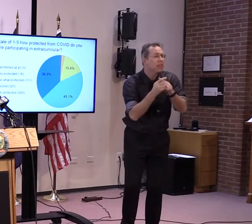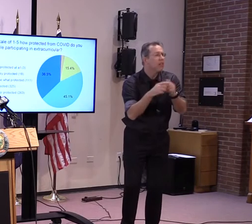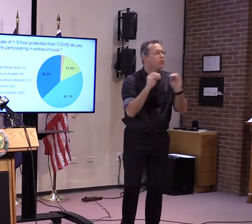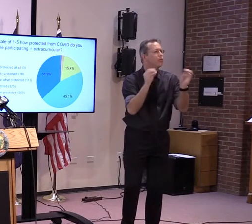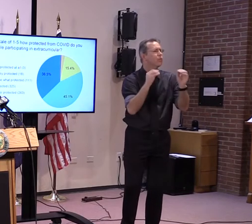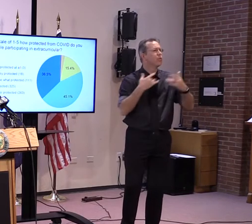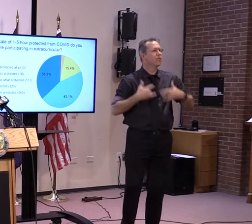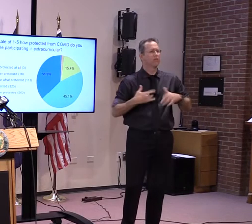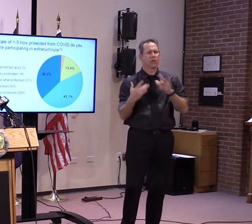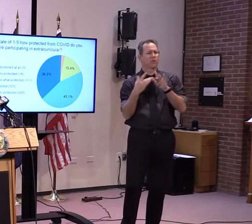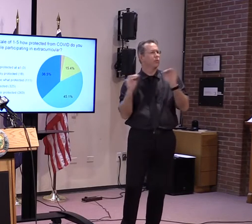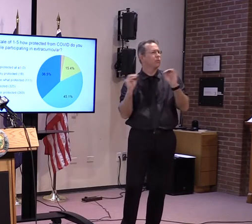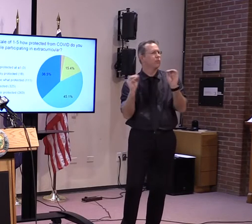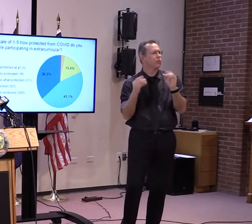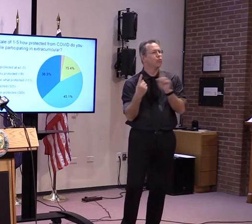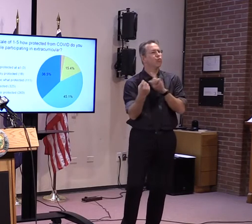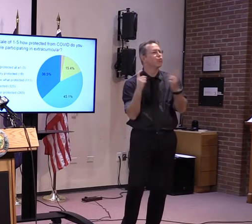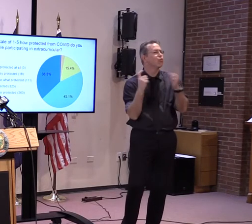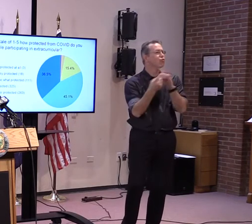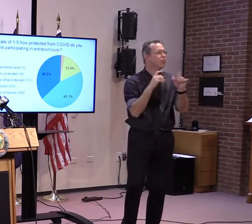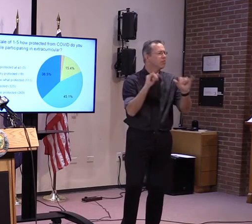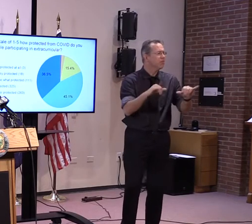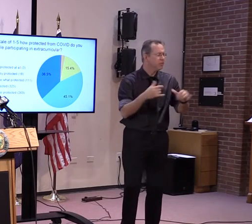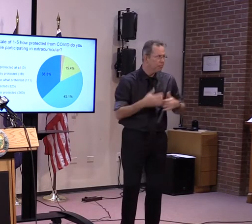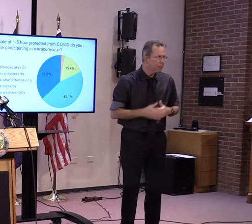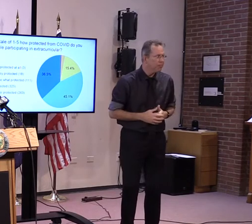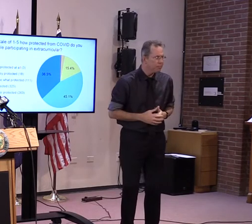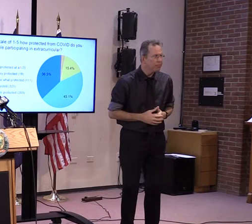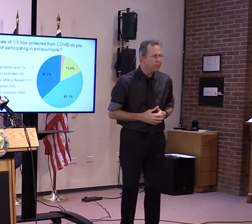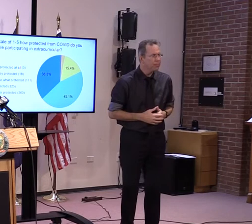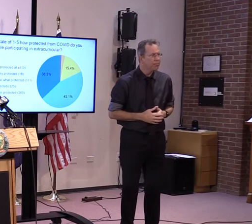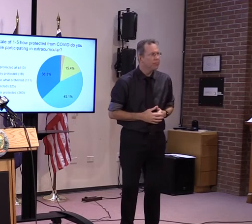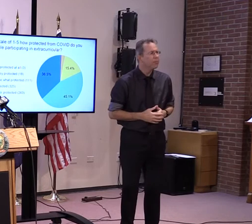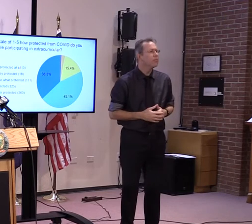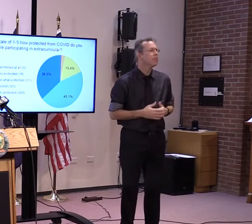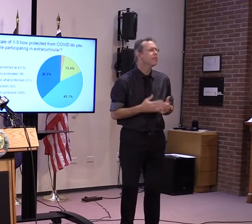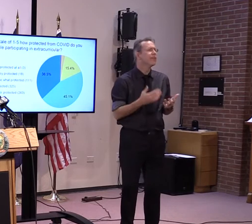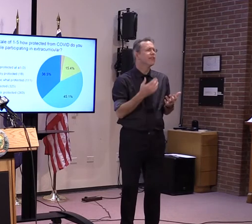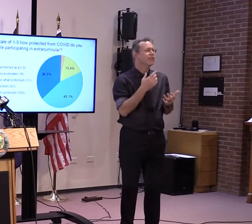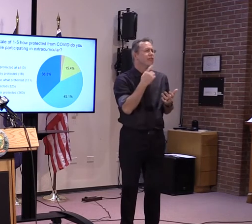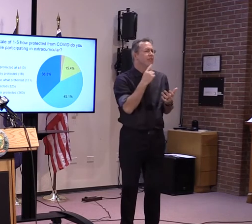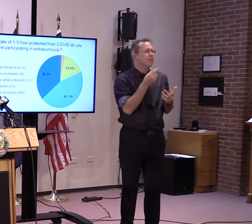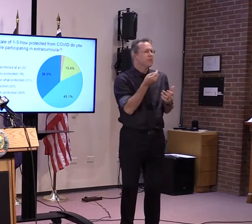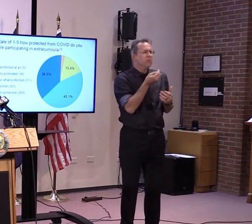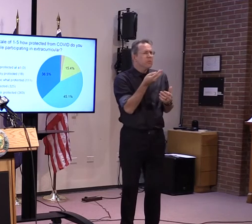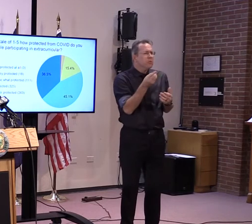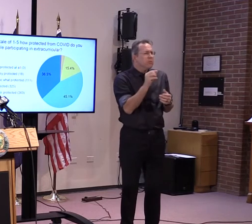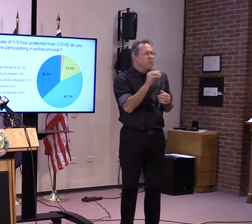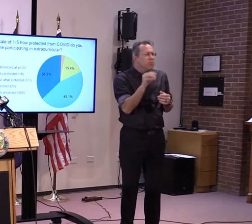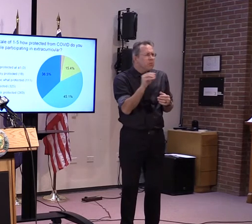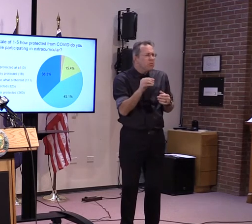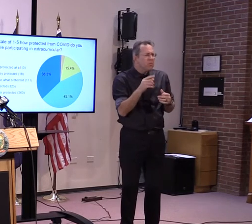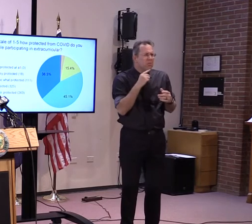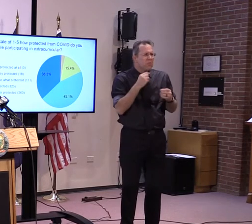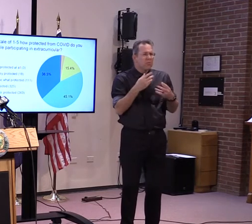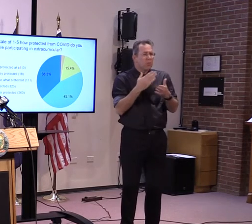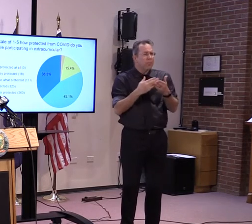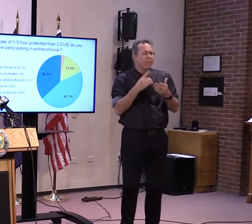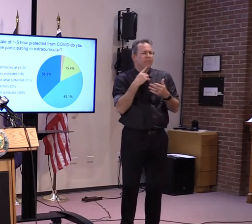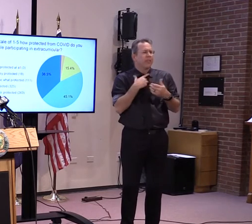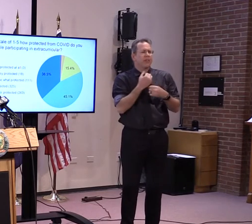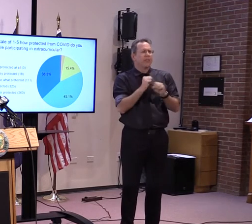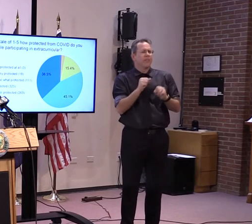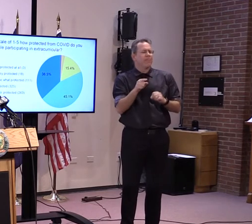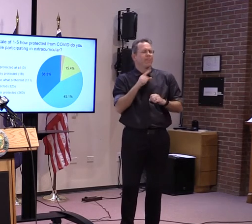3, and 18 said barely protected or not protected at all, and others said somewhat protected, which could be